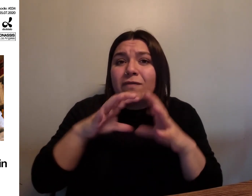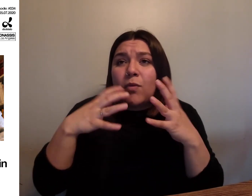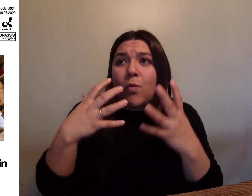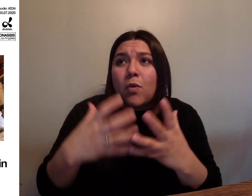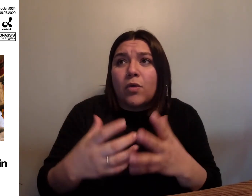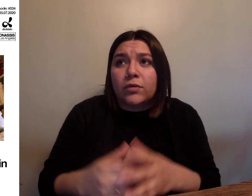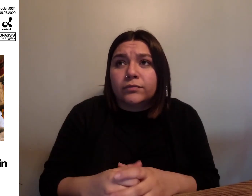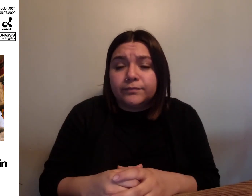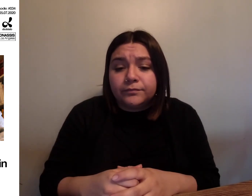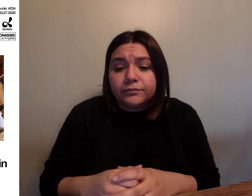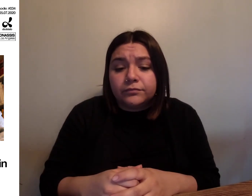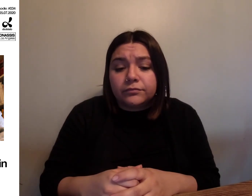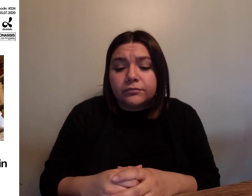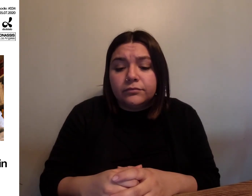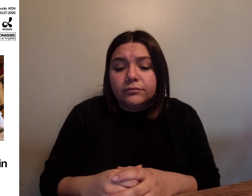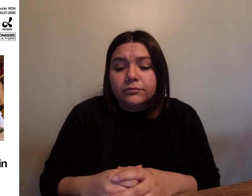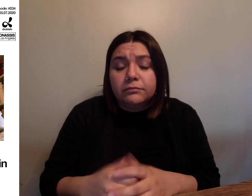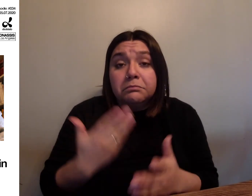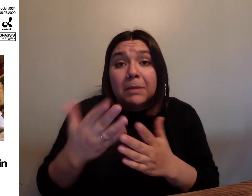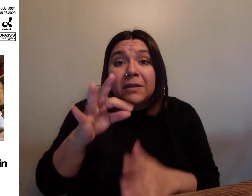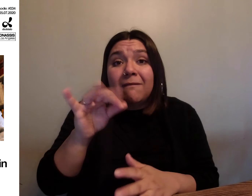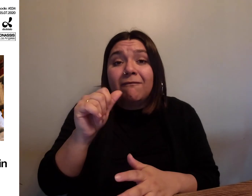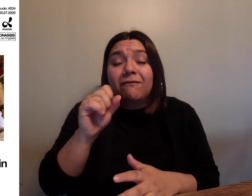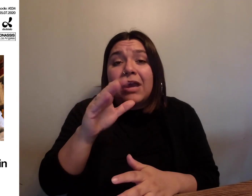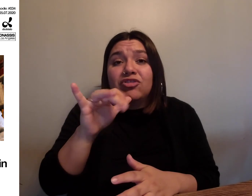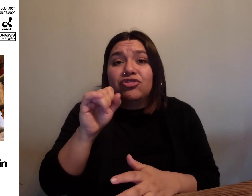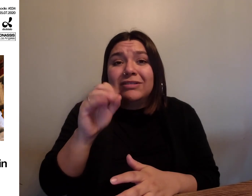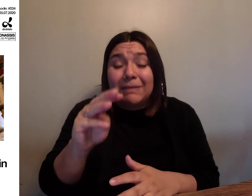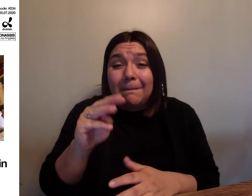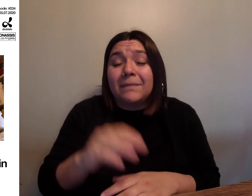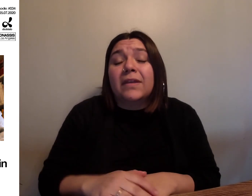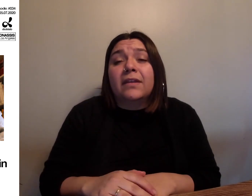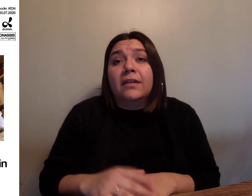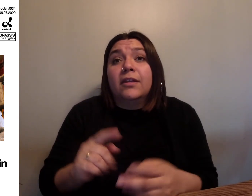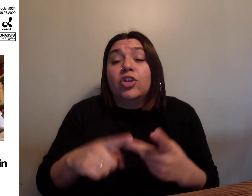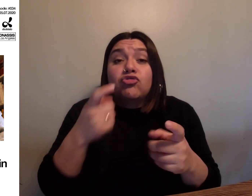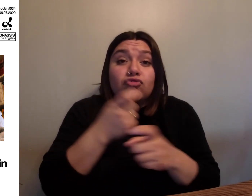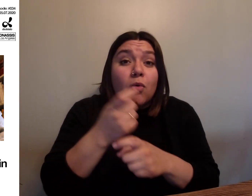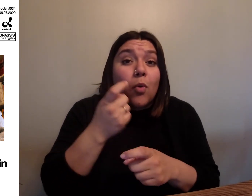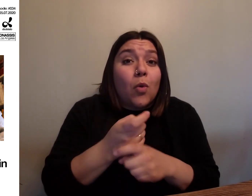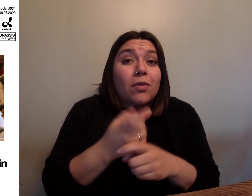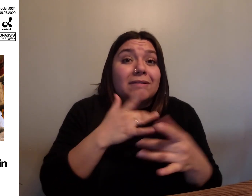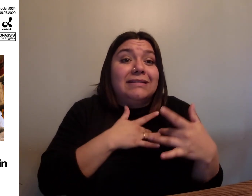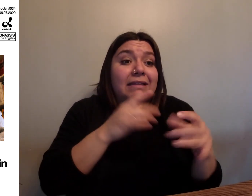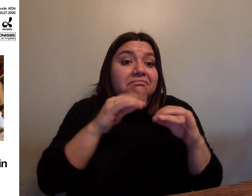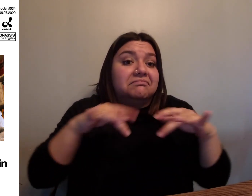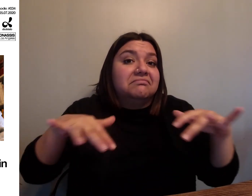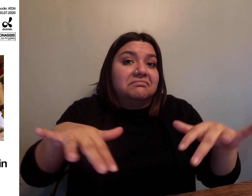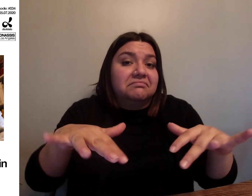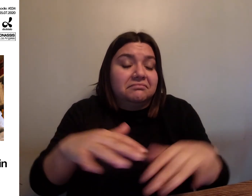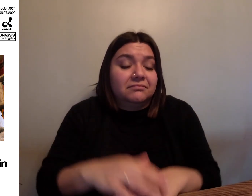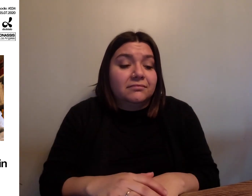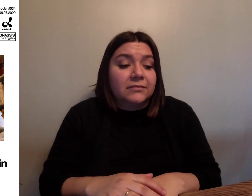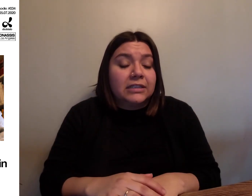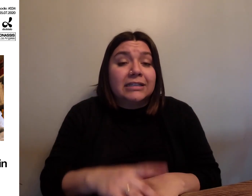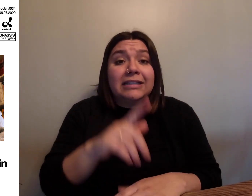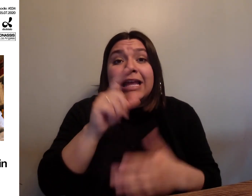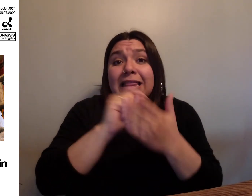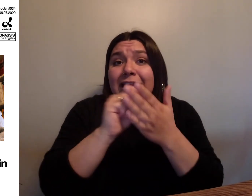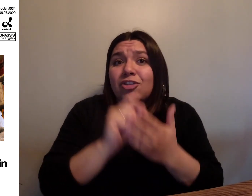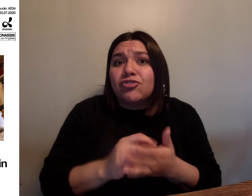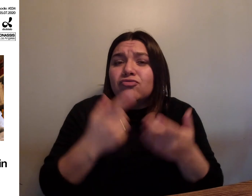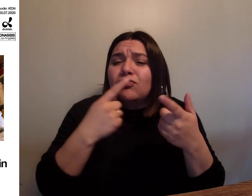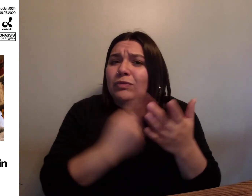world, under fascism. Jokes circulate.